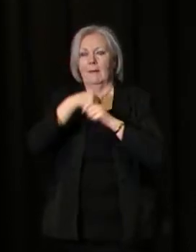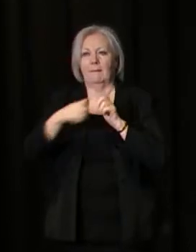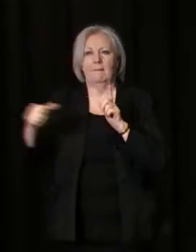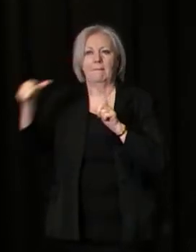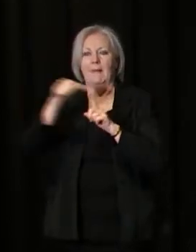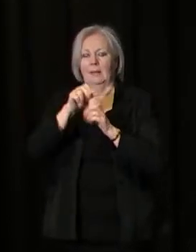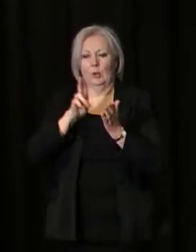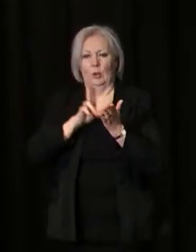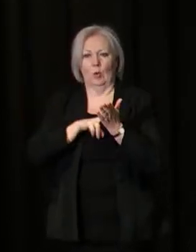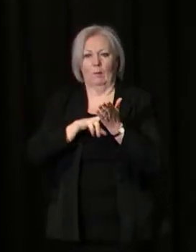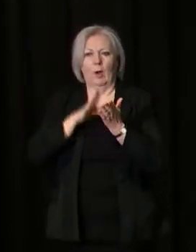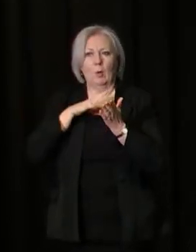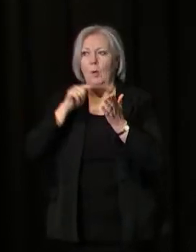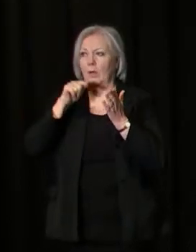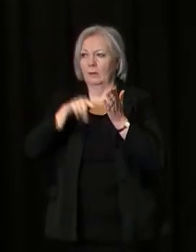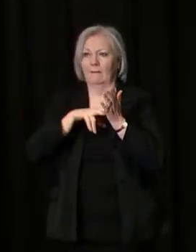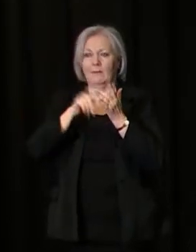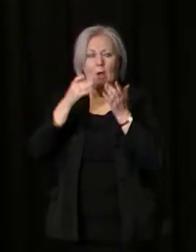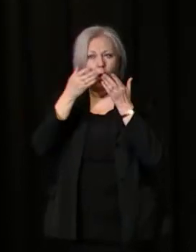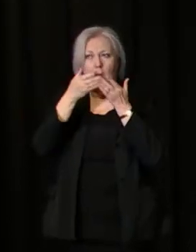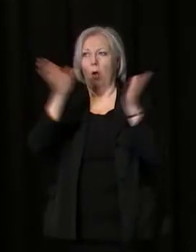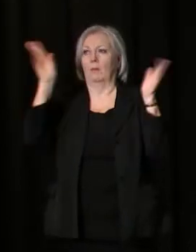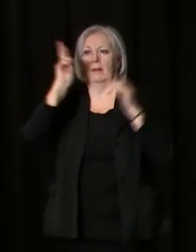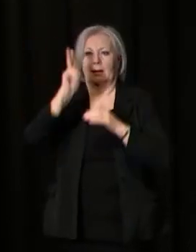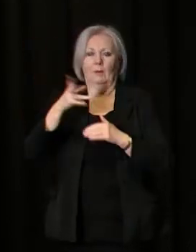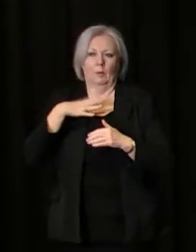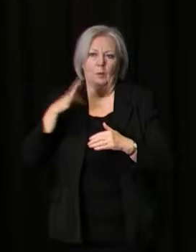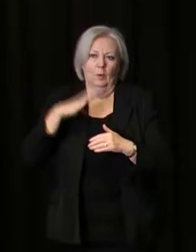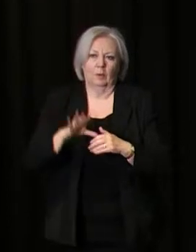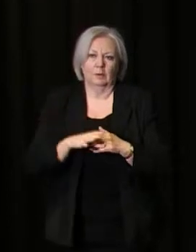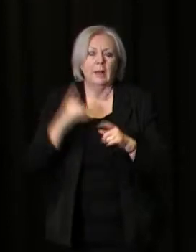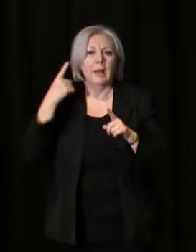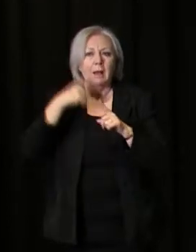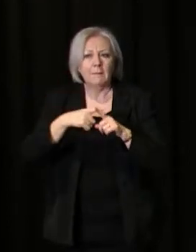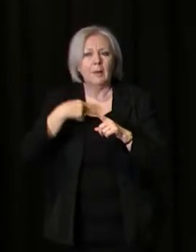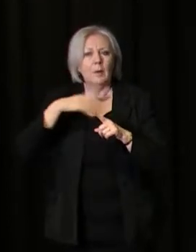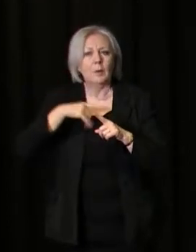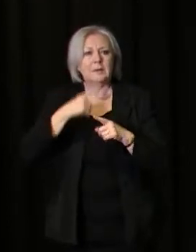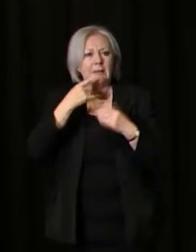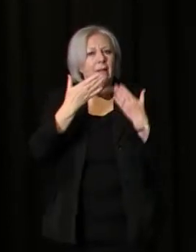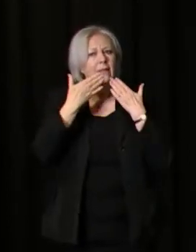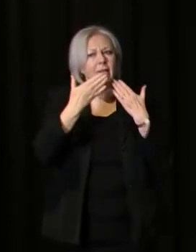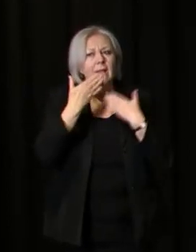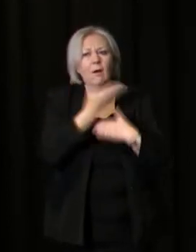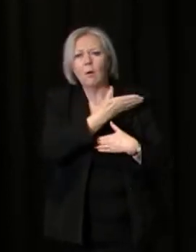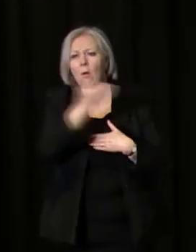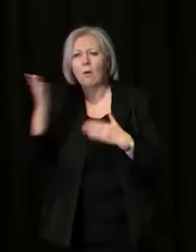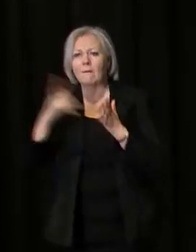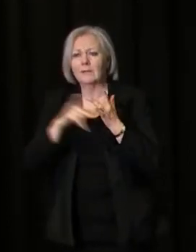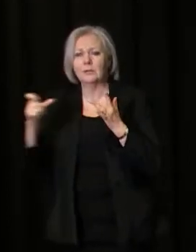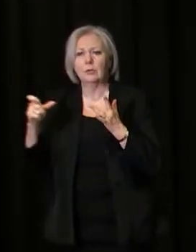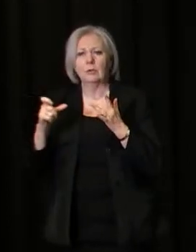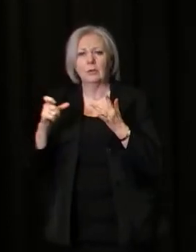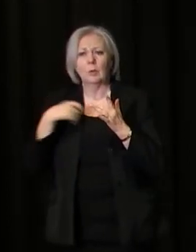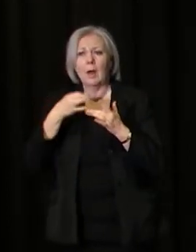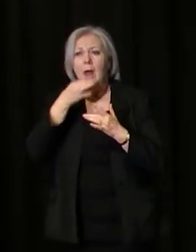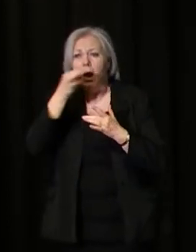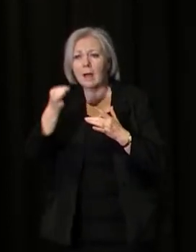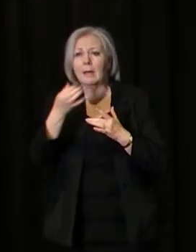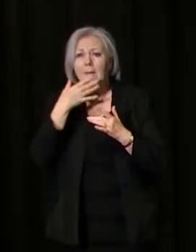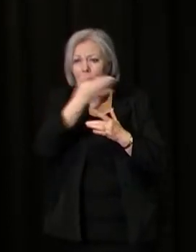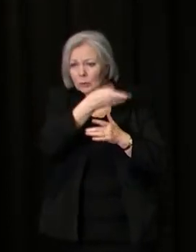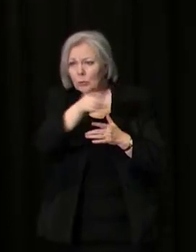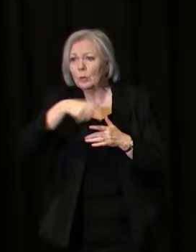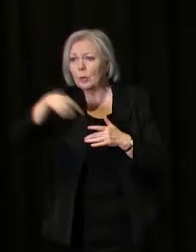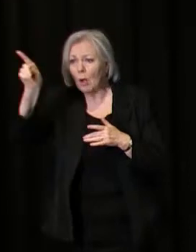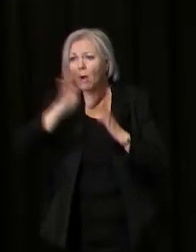to open the place up. And we need to recognise that Victorians have done what we asked them to do. Now, we've got to finish that off. We're not kind of calling